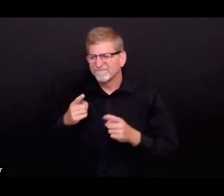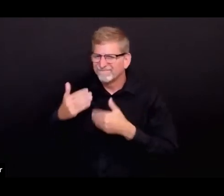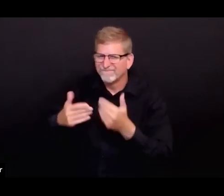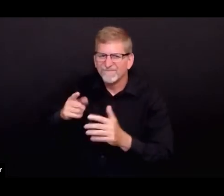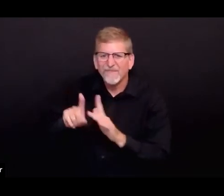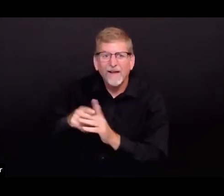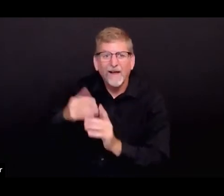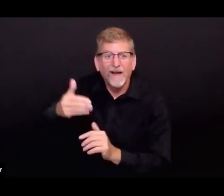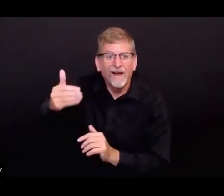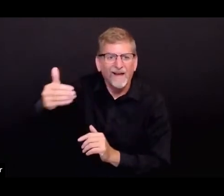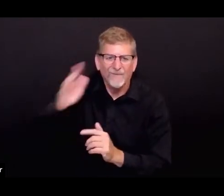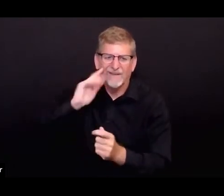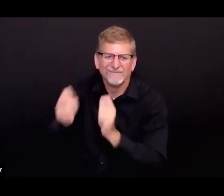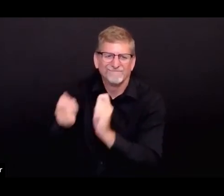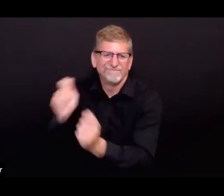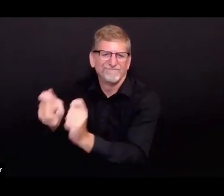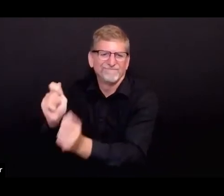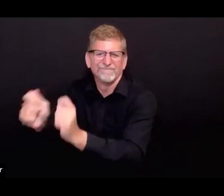listeners on here,